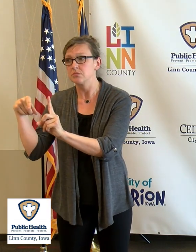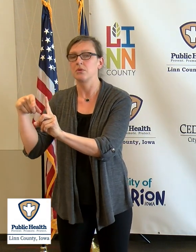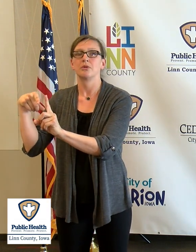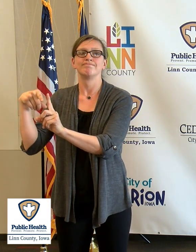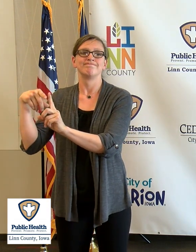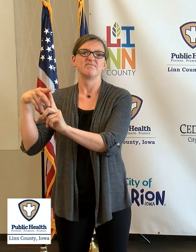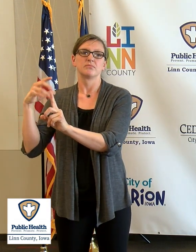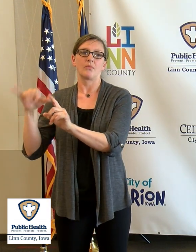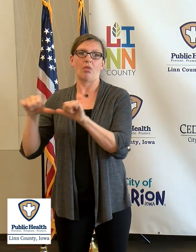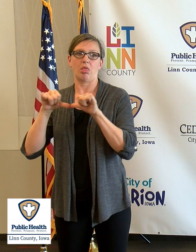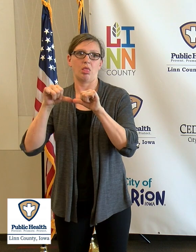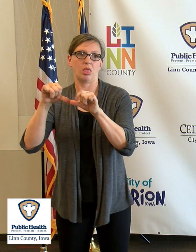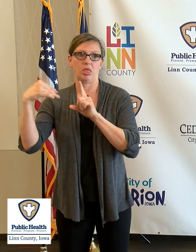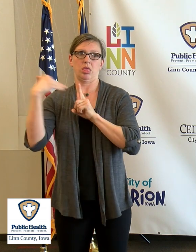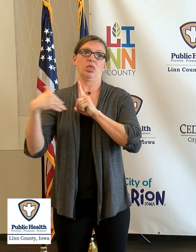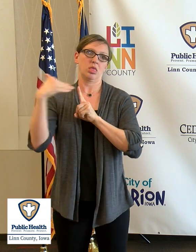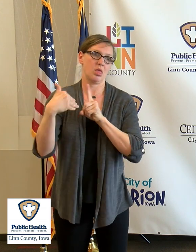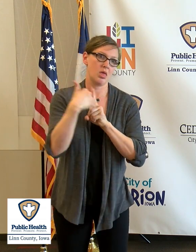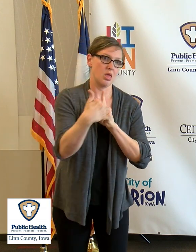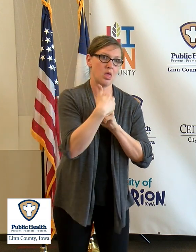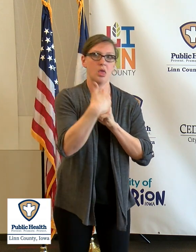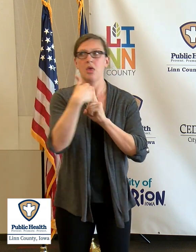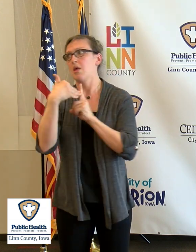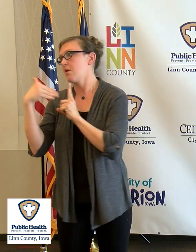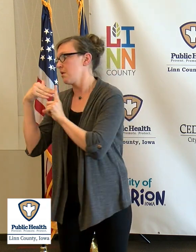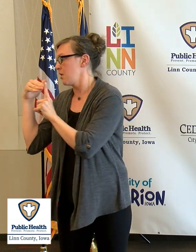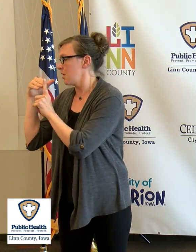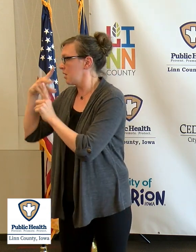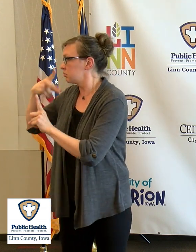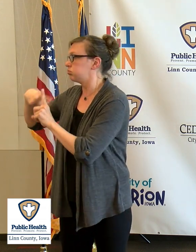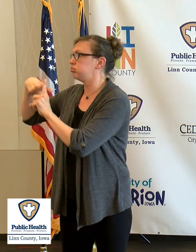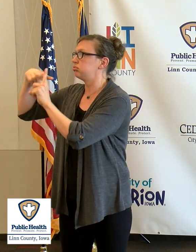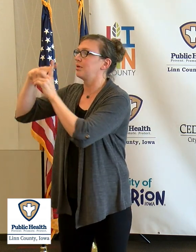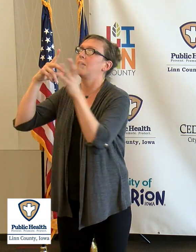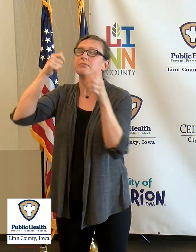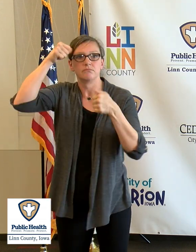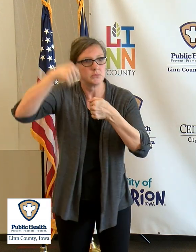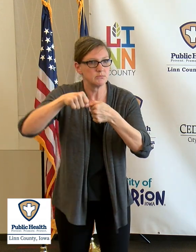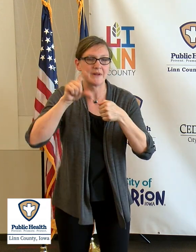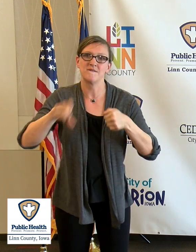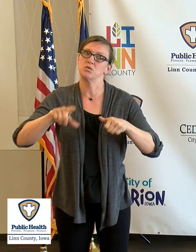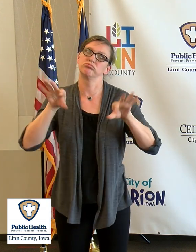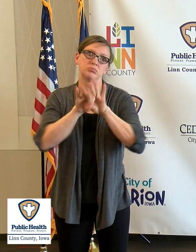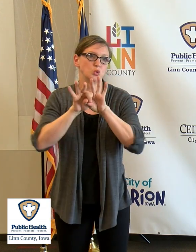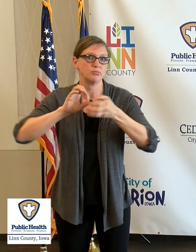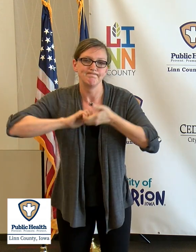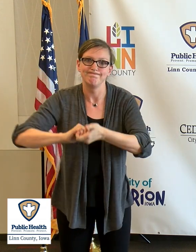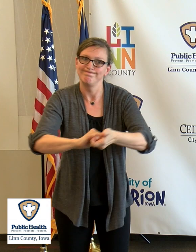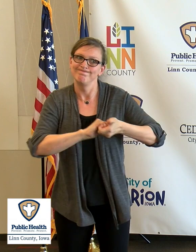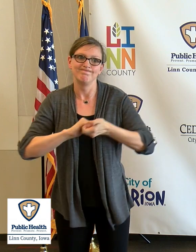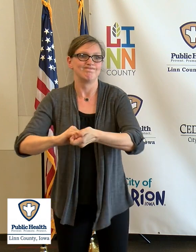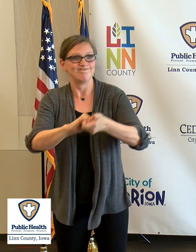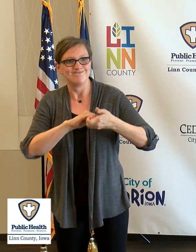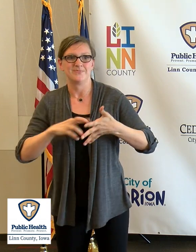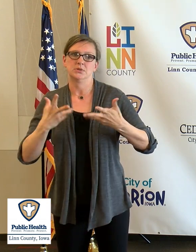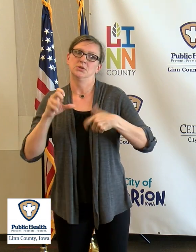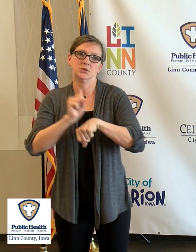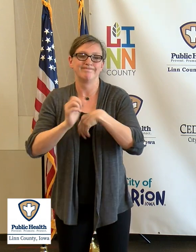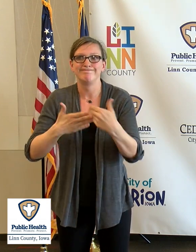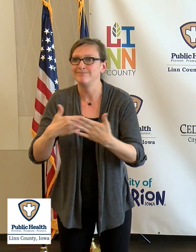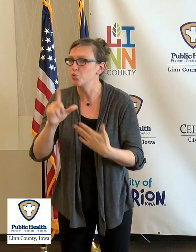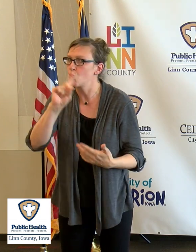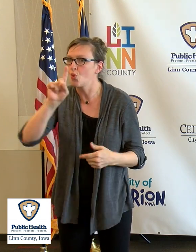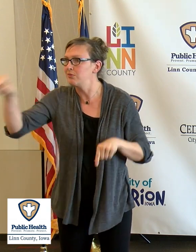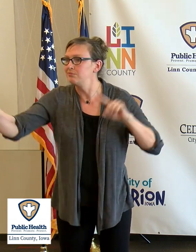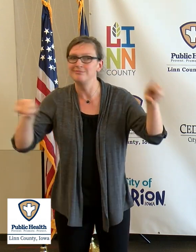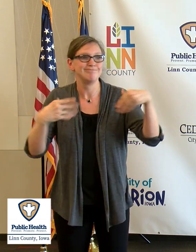together, and we all have a shared stake. We share this space, this community, this entire state with